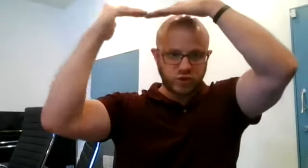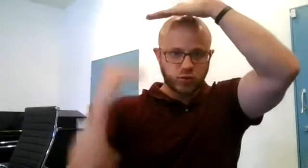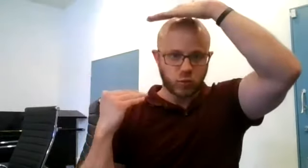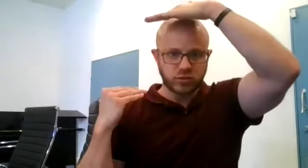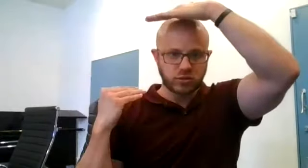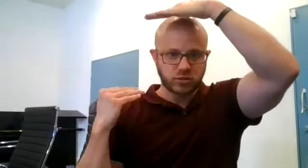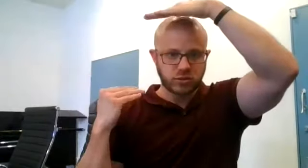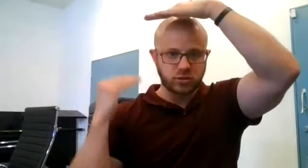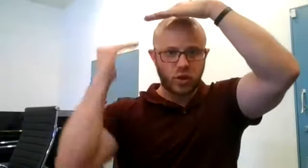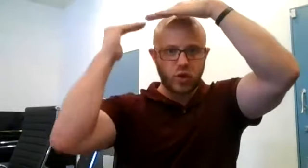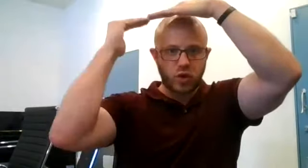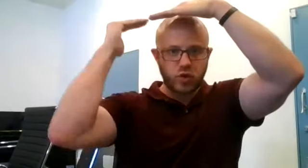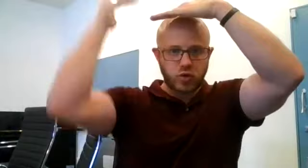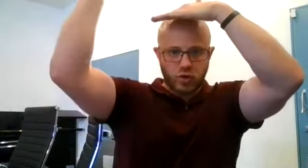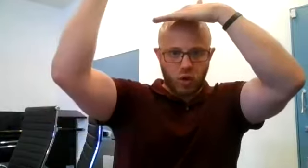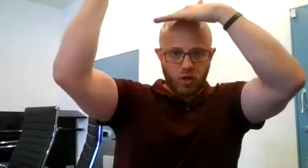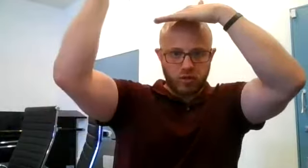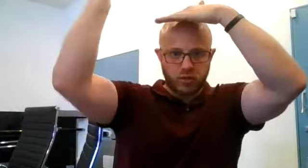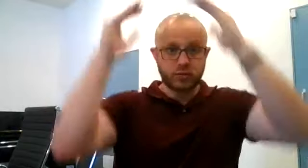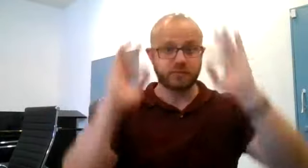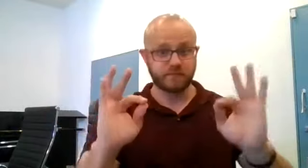my head, short is below.